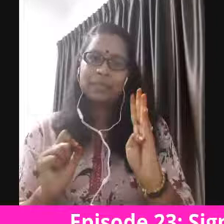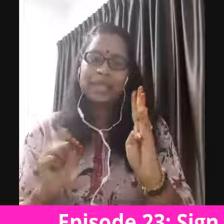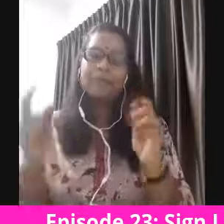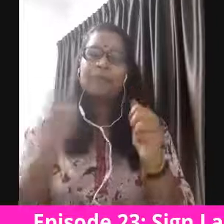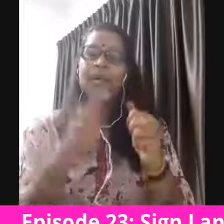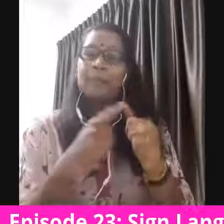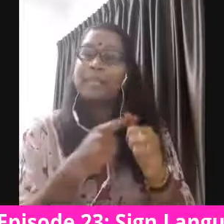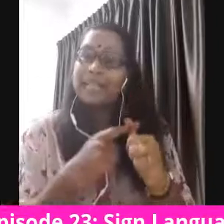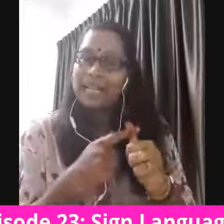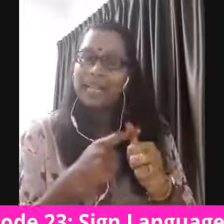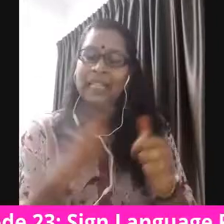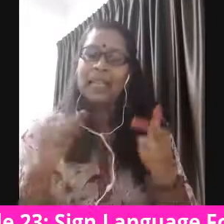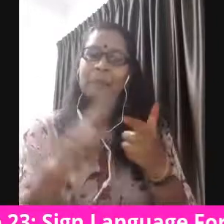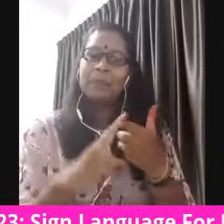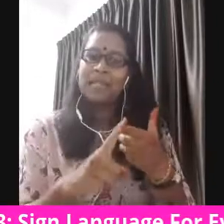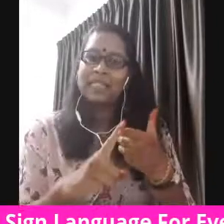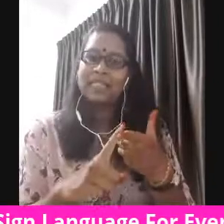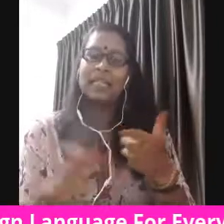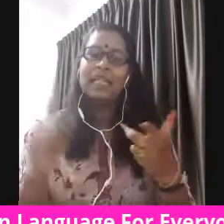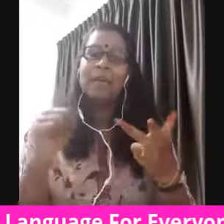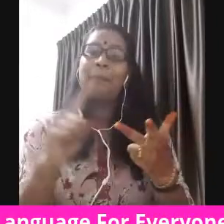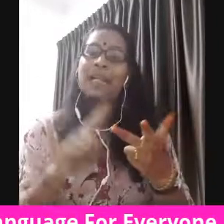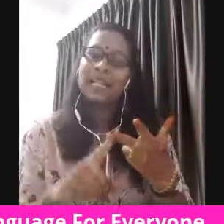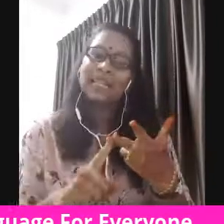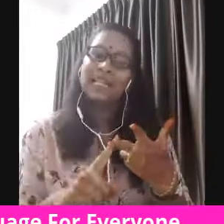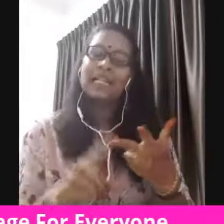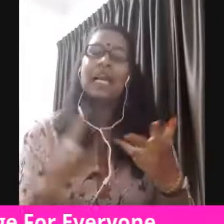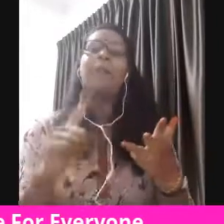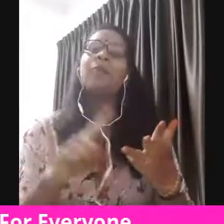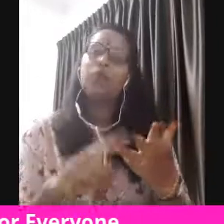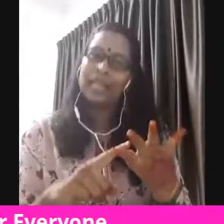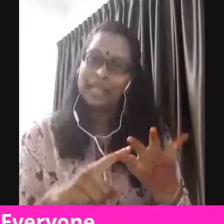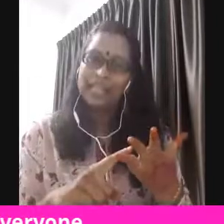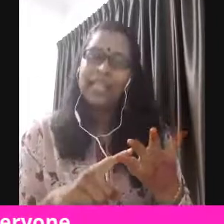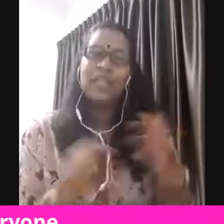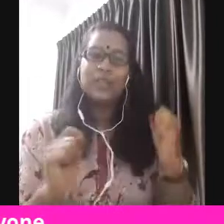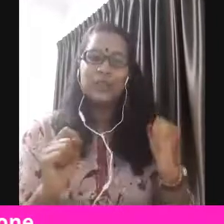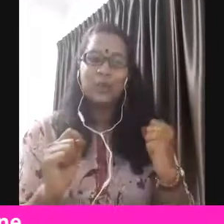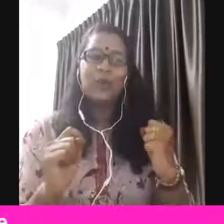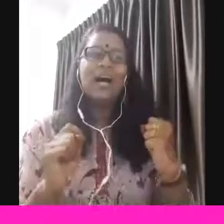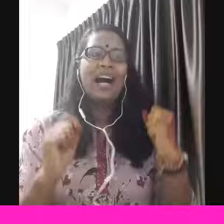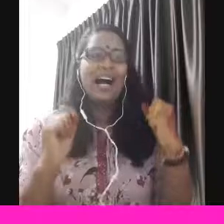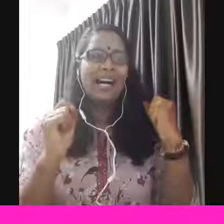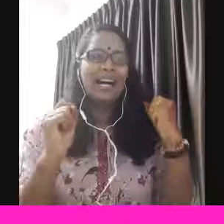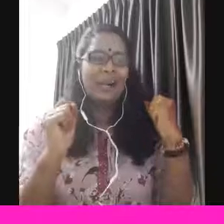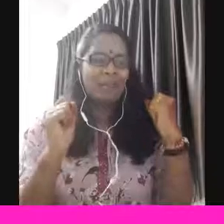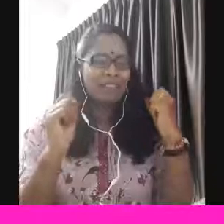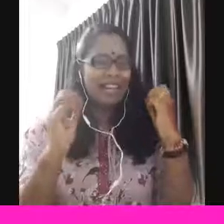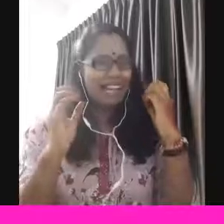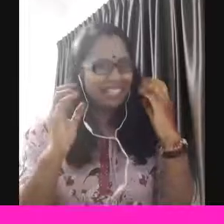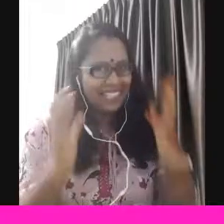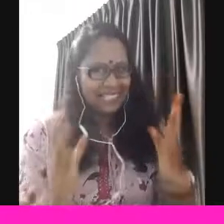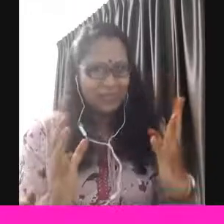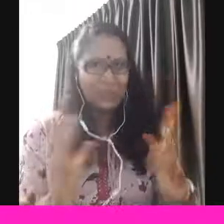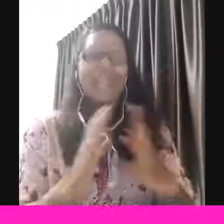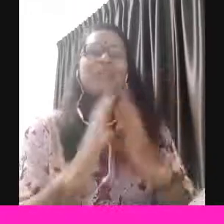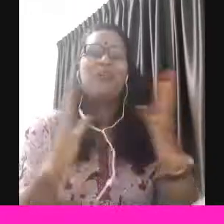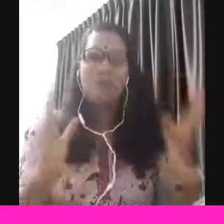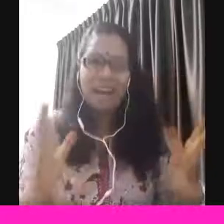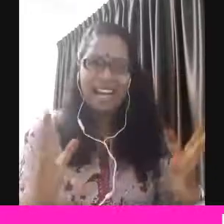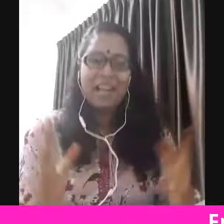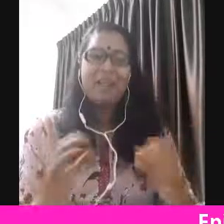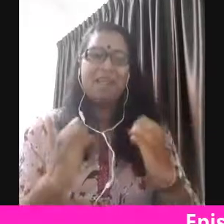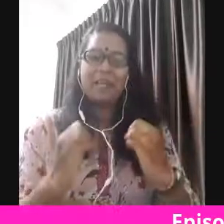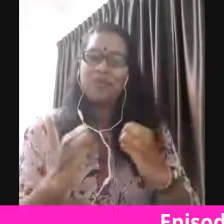major subject: pendengaran, pembelajaran, penglihatan, pemulihan. So that time also, I don't